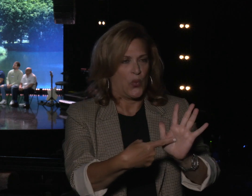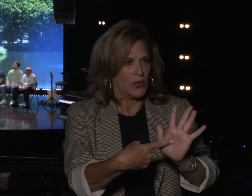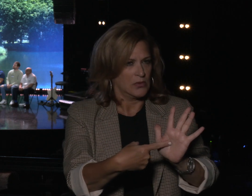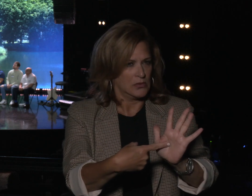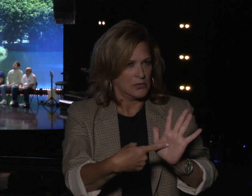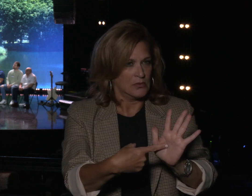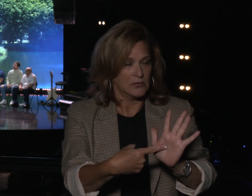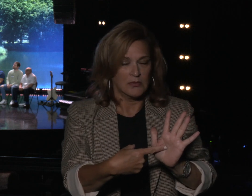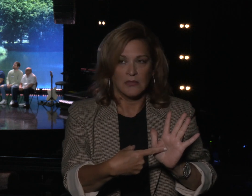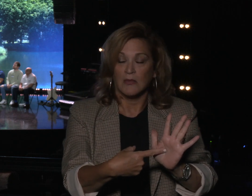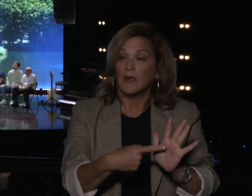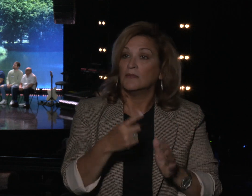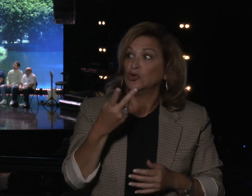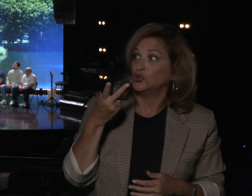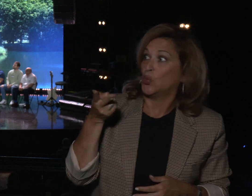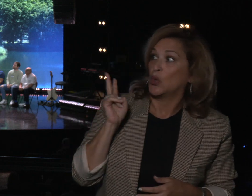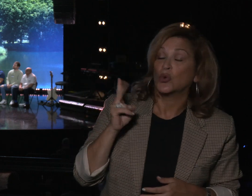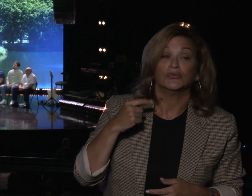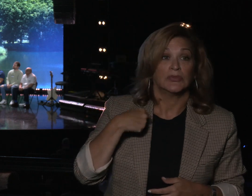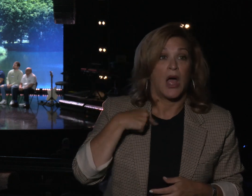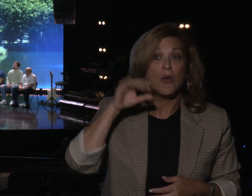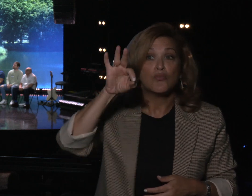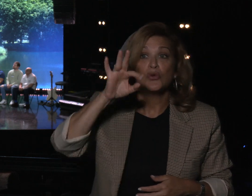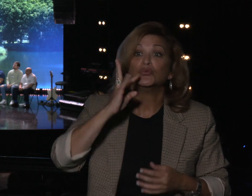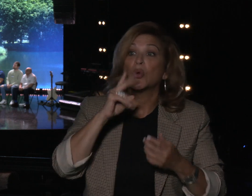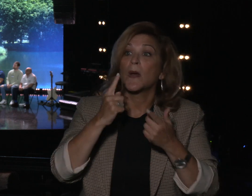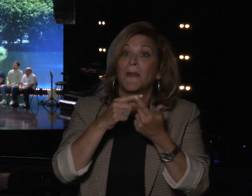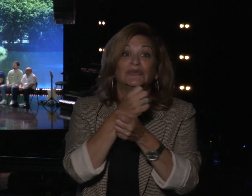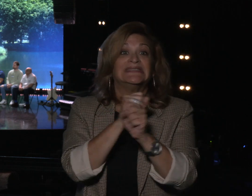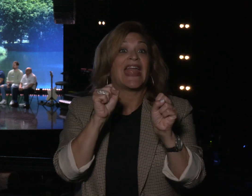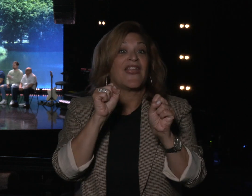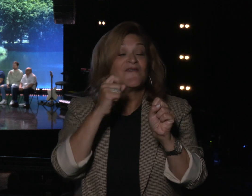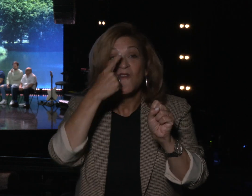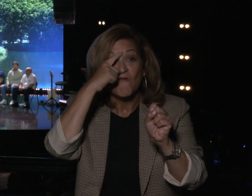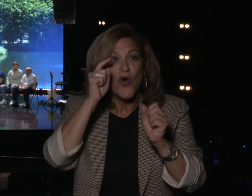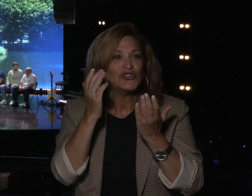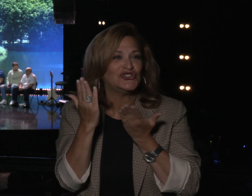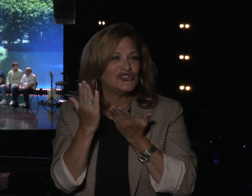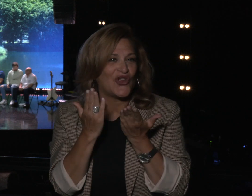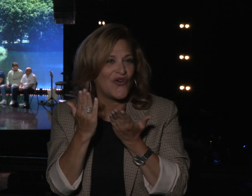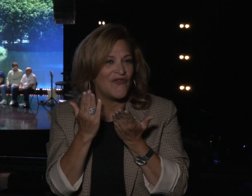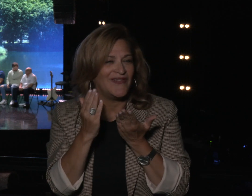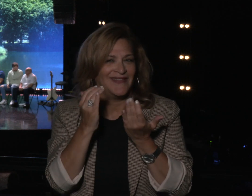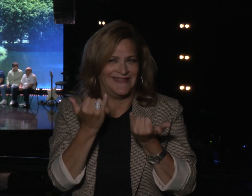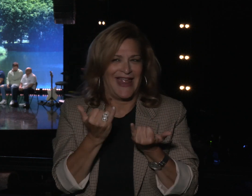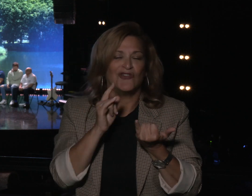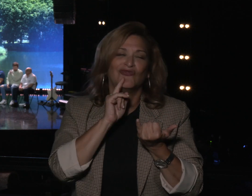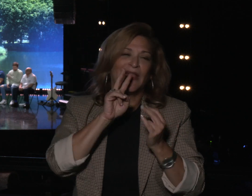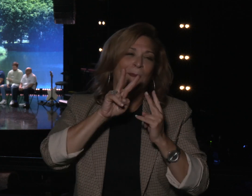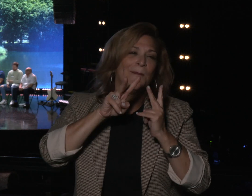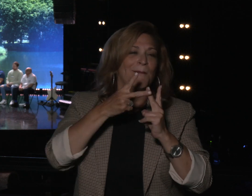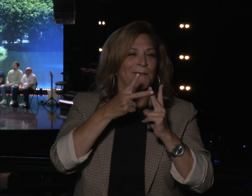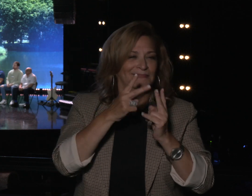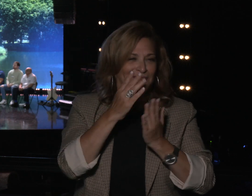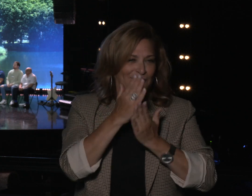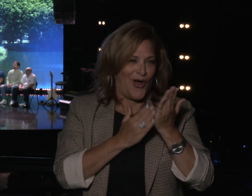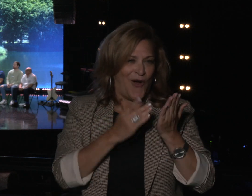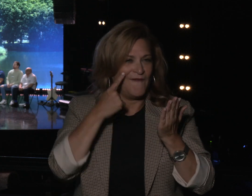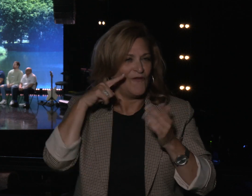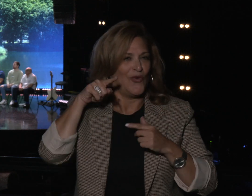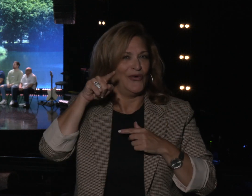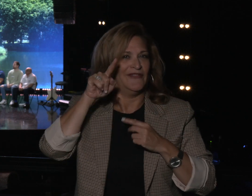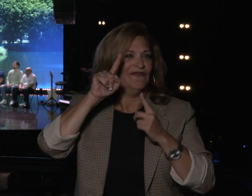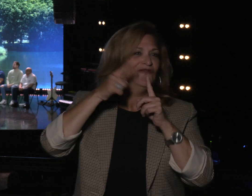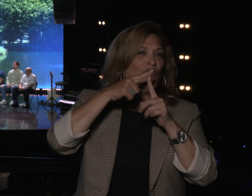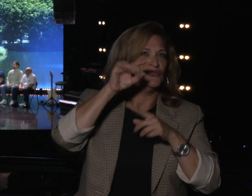2 weeks ago, I preached a message here called Save to Serve. This is kind of a part two, especially the beginning part of this is a part two to Save to